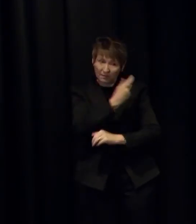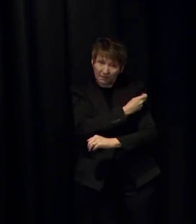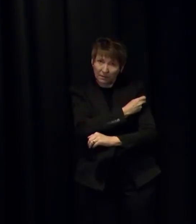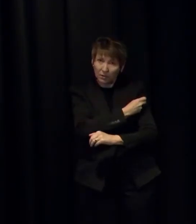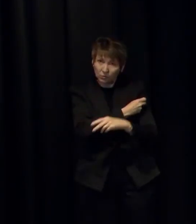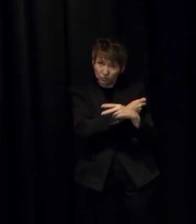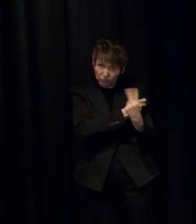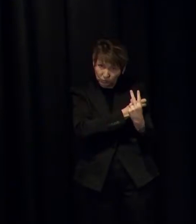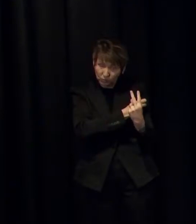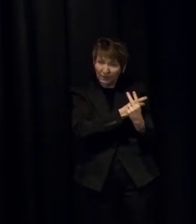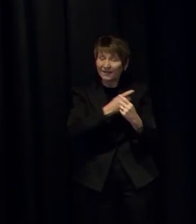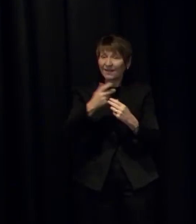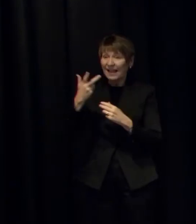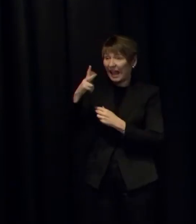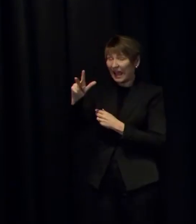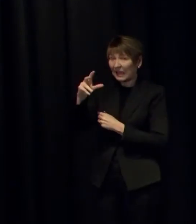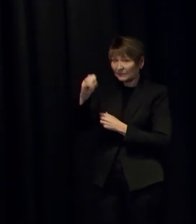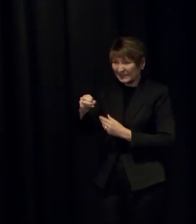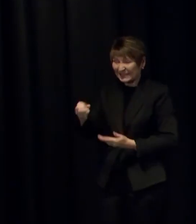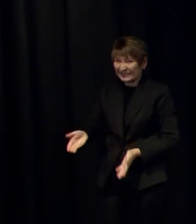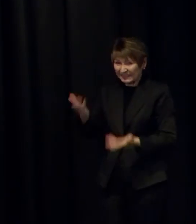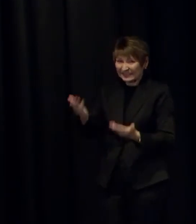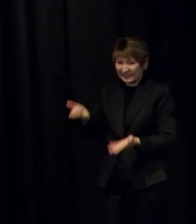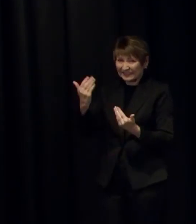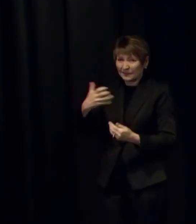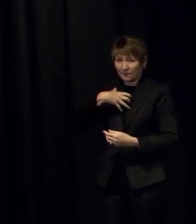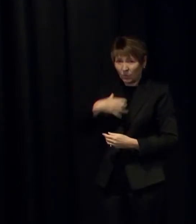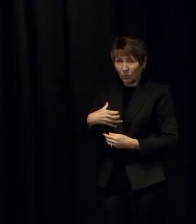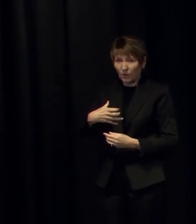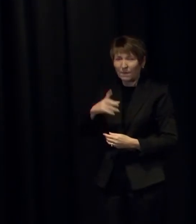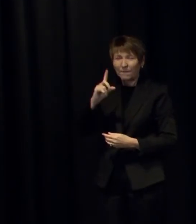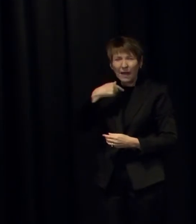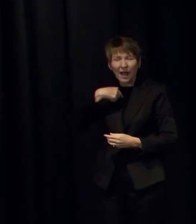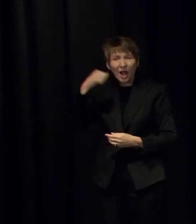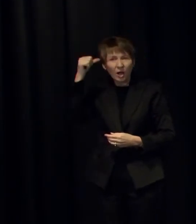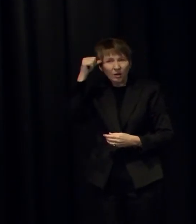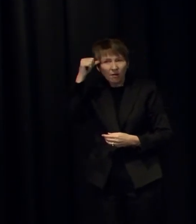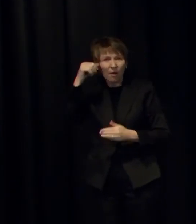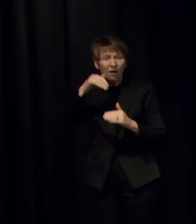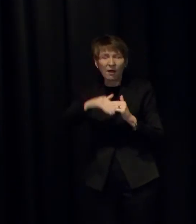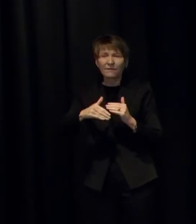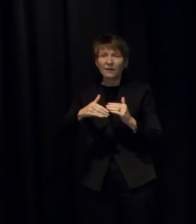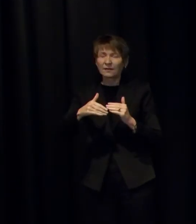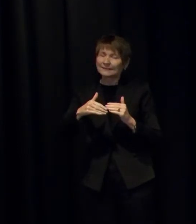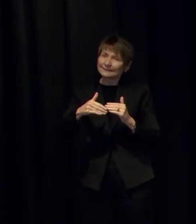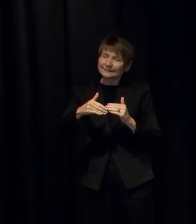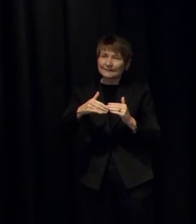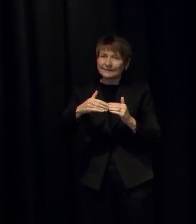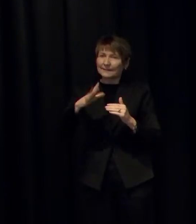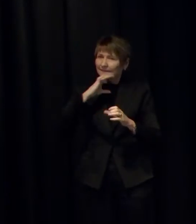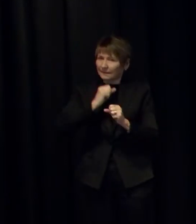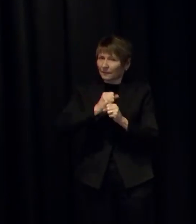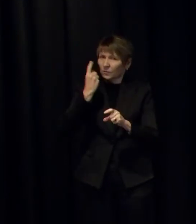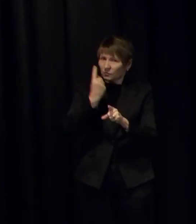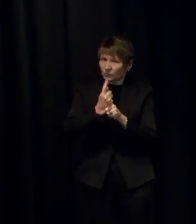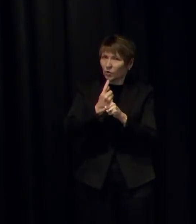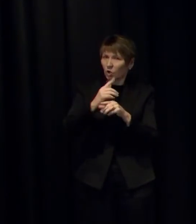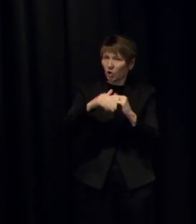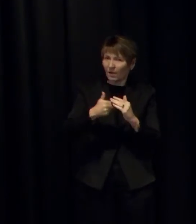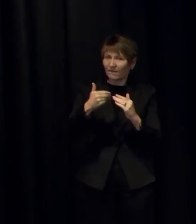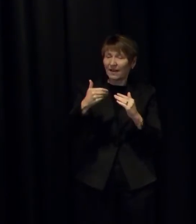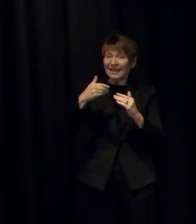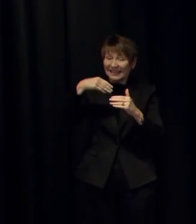most dangerous. Yes. I guess, are you concerned about how much pressure allowing indoor visits might put on our healthcare system? Well, what I'd